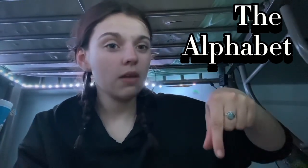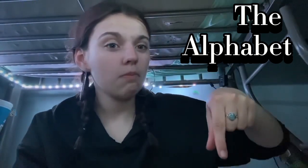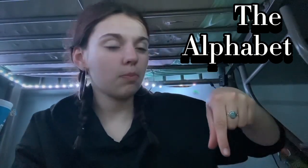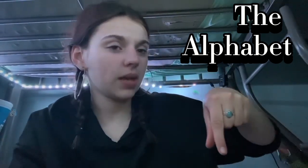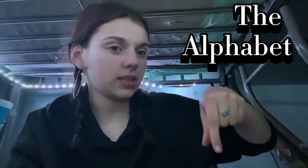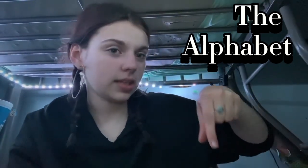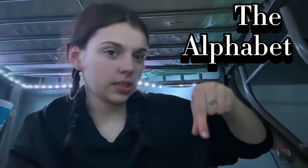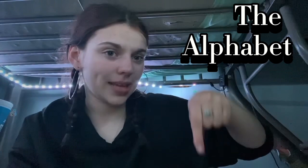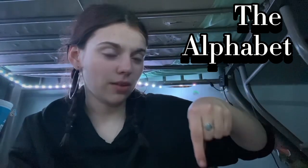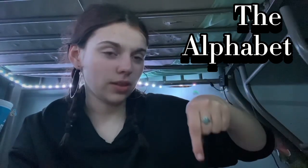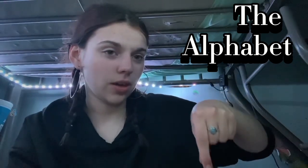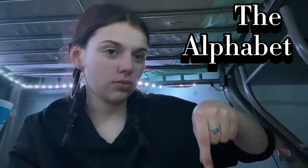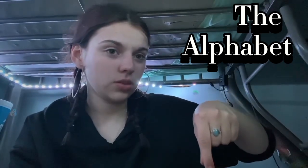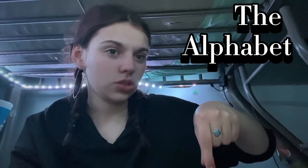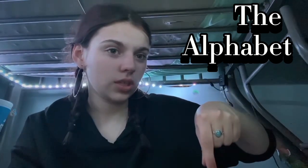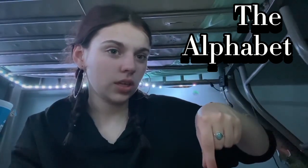but basically down low. G,